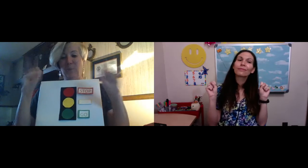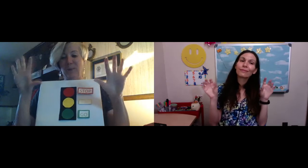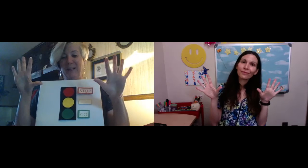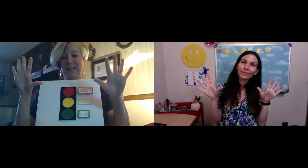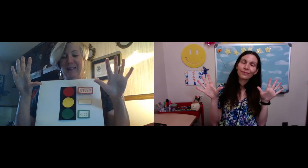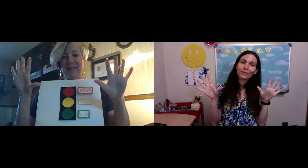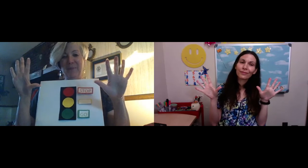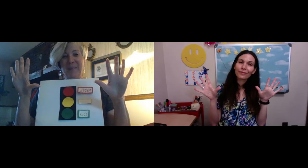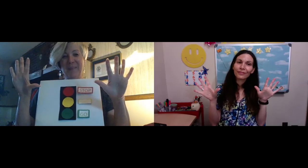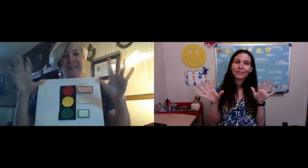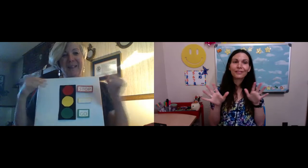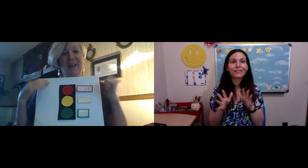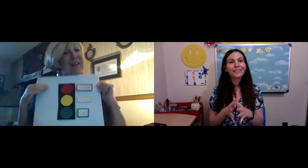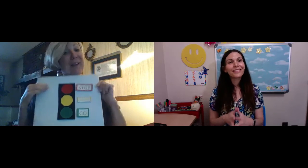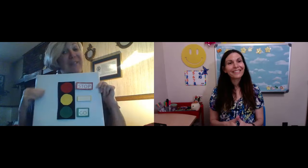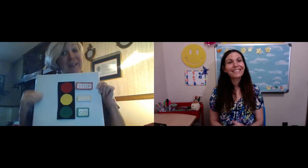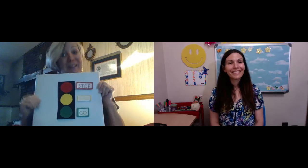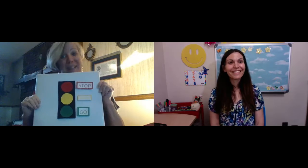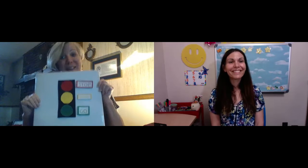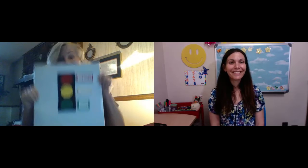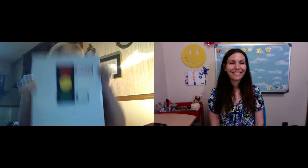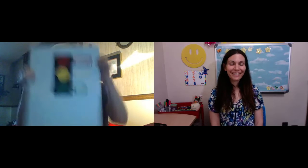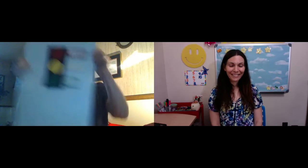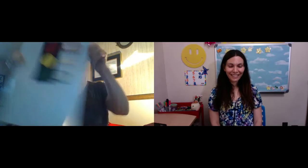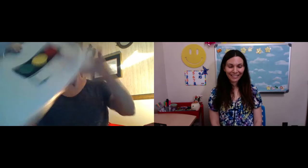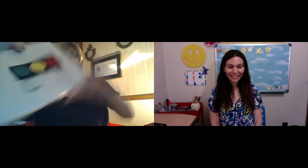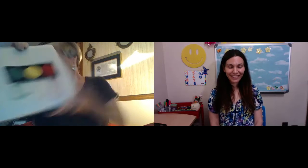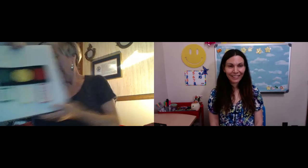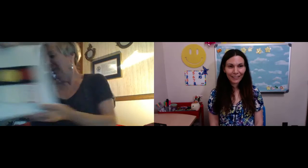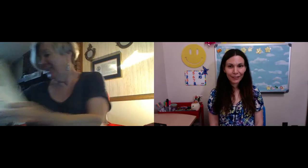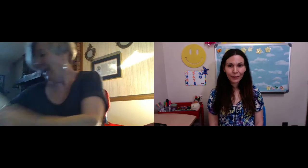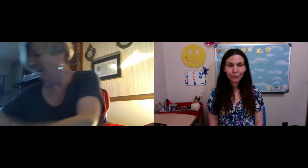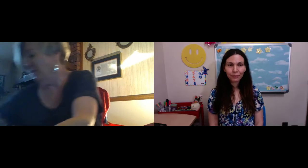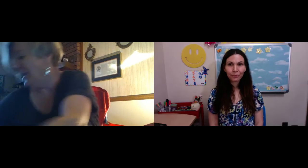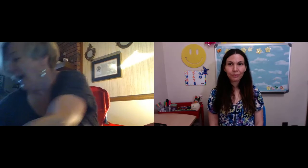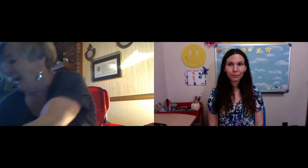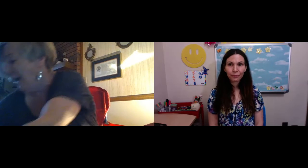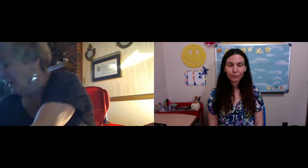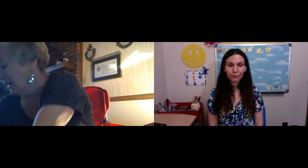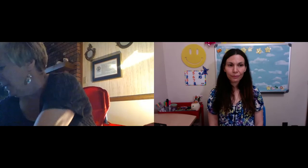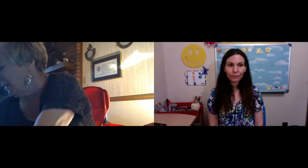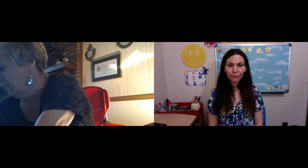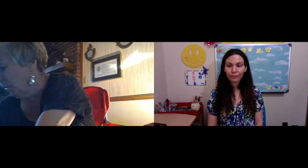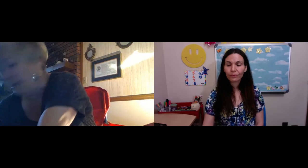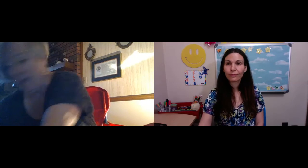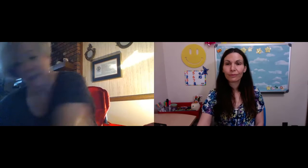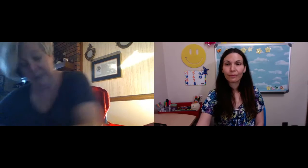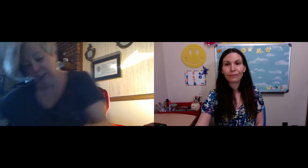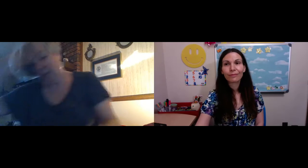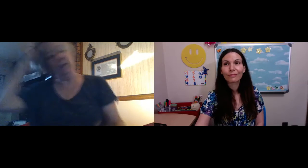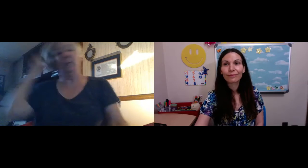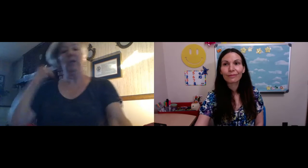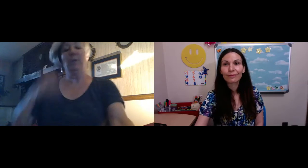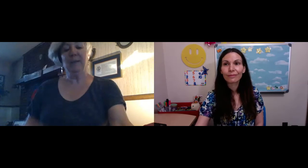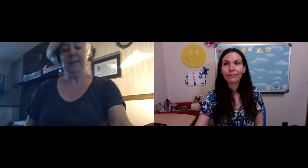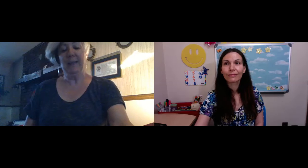shining bright. All right, very good. Let's put this down for now because we are